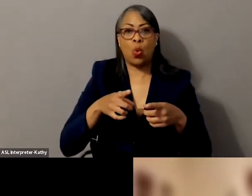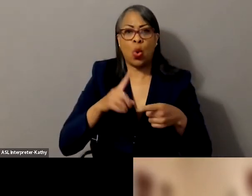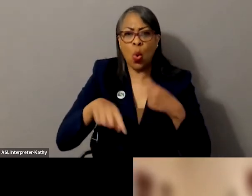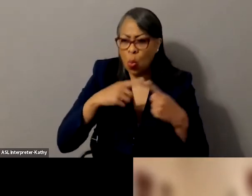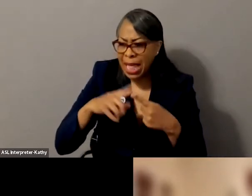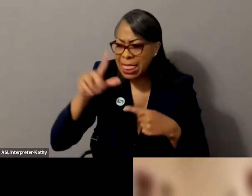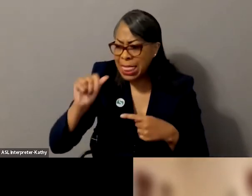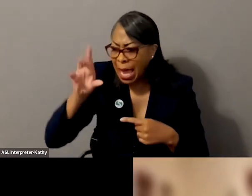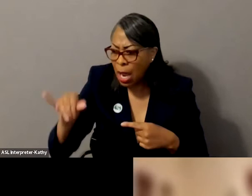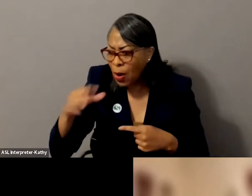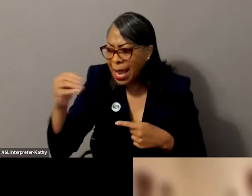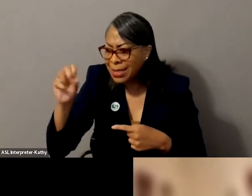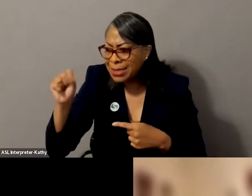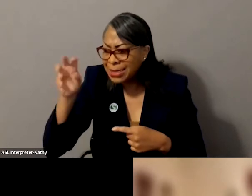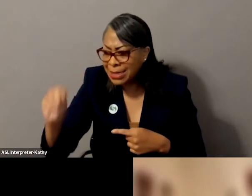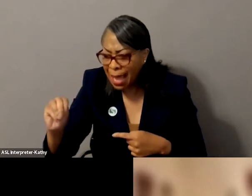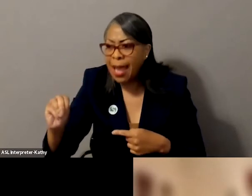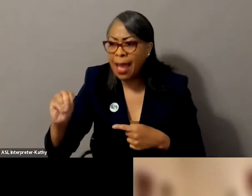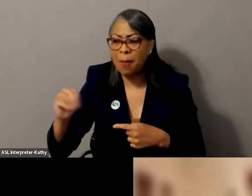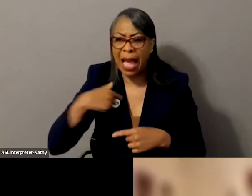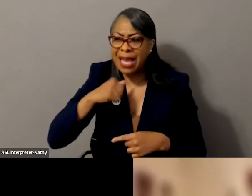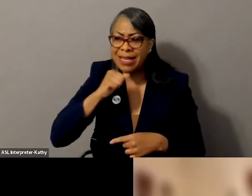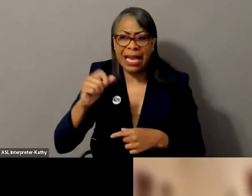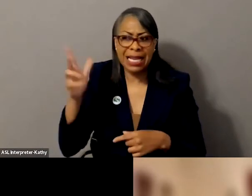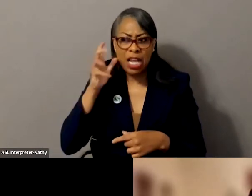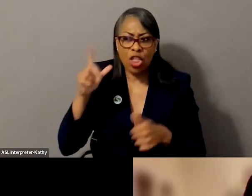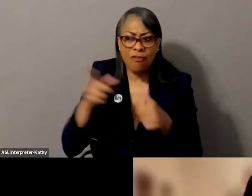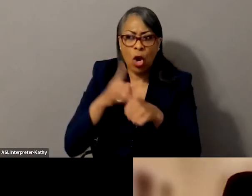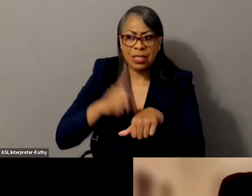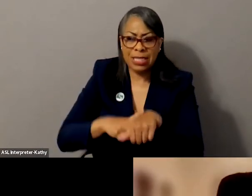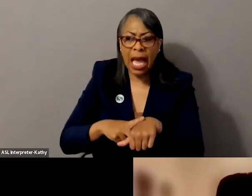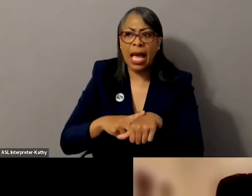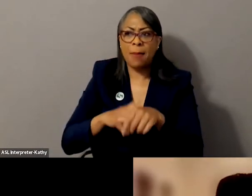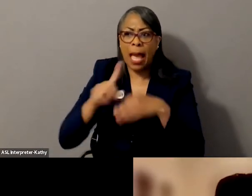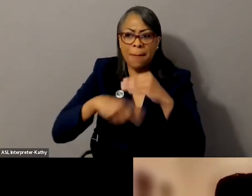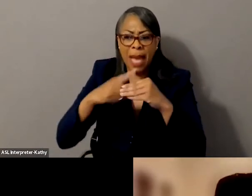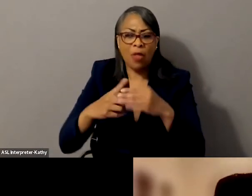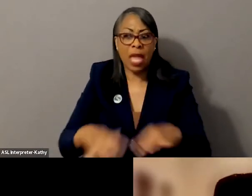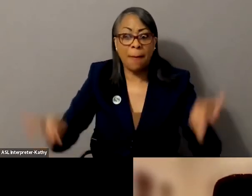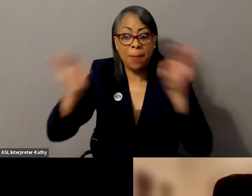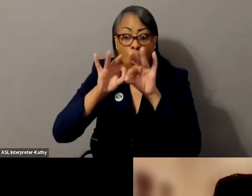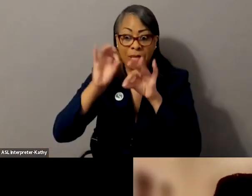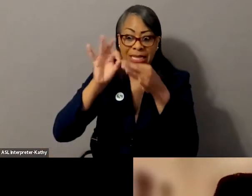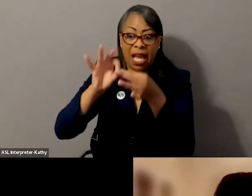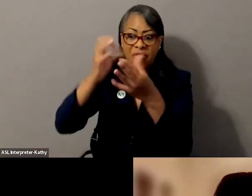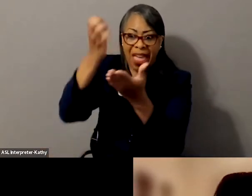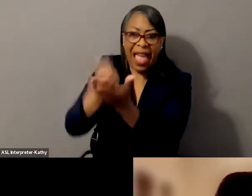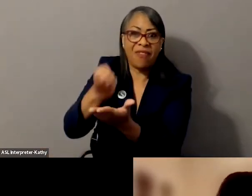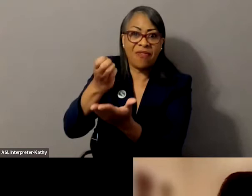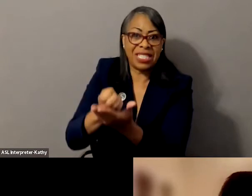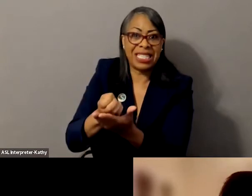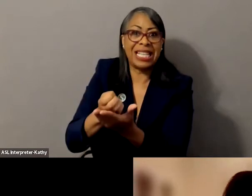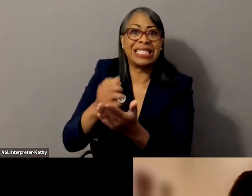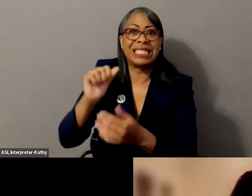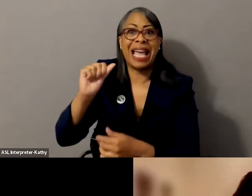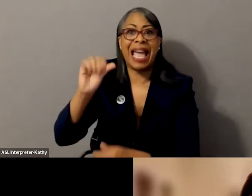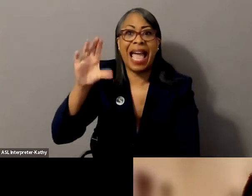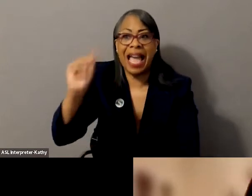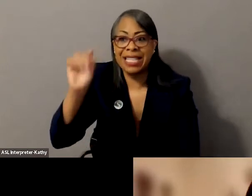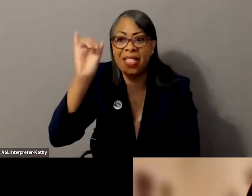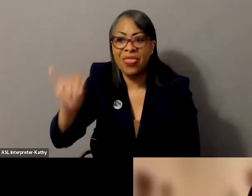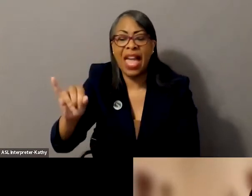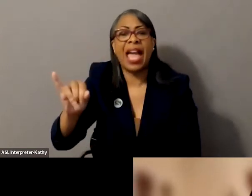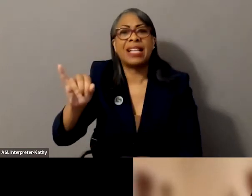hear before the first time they talked to us about the importance of the Evidence Act. The Evidence Act is a reflection